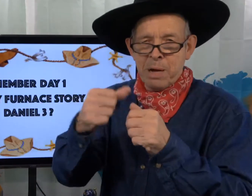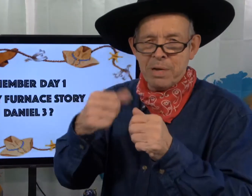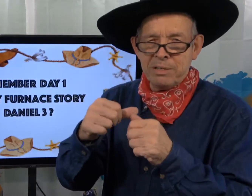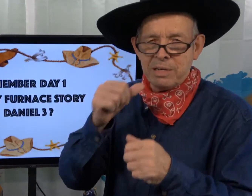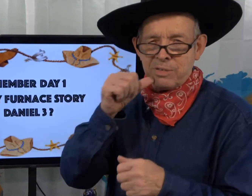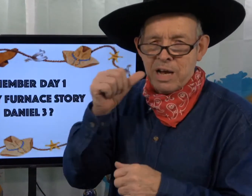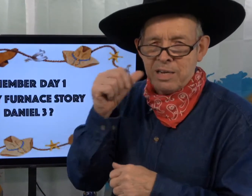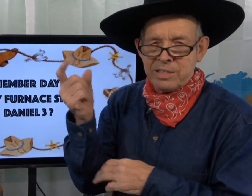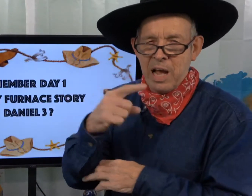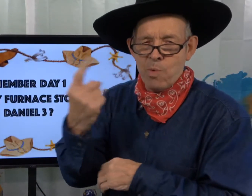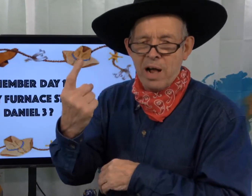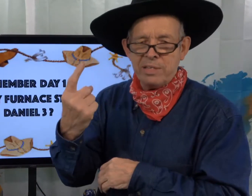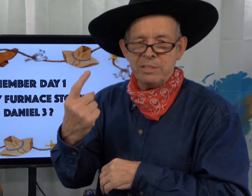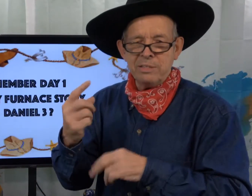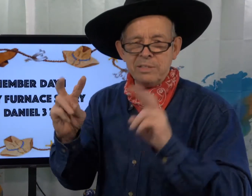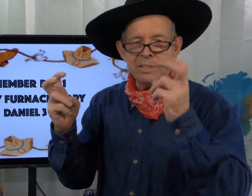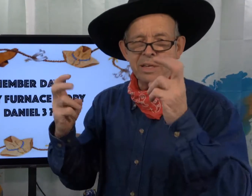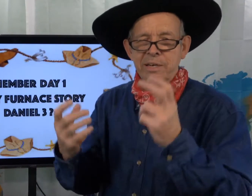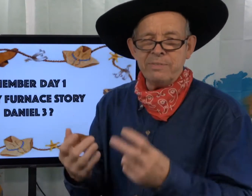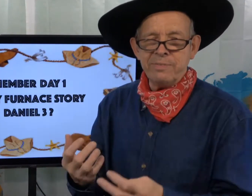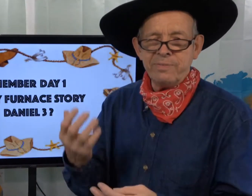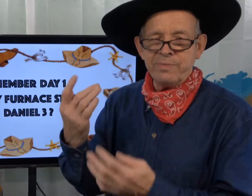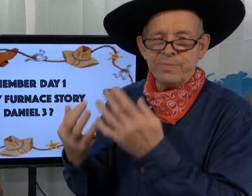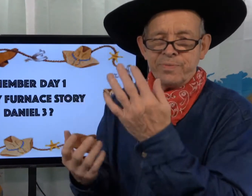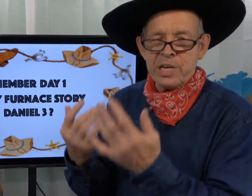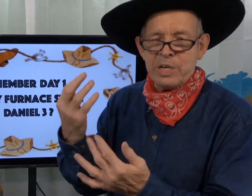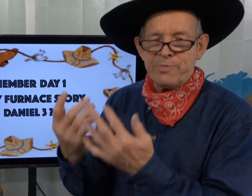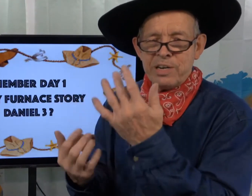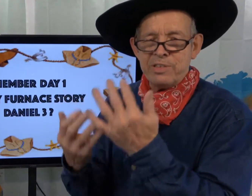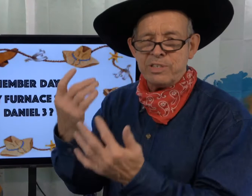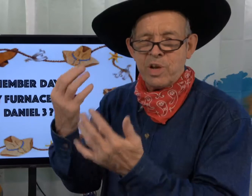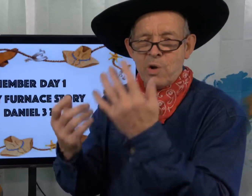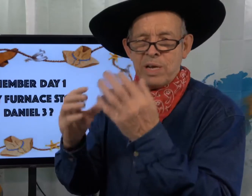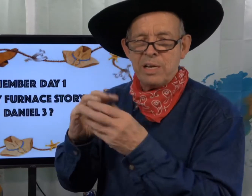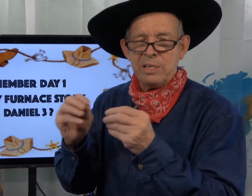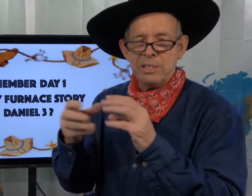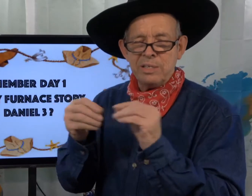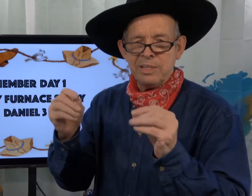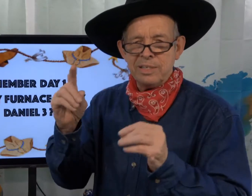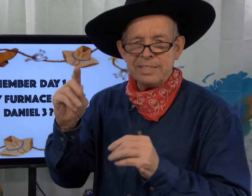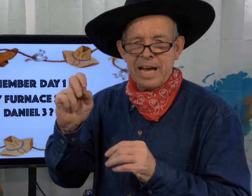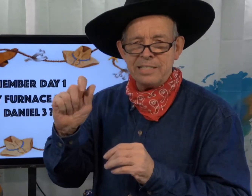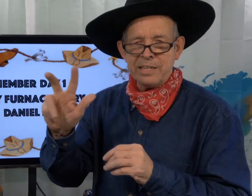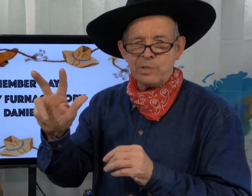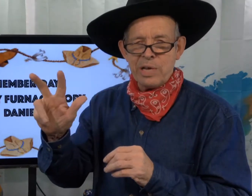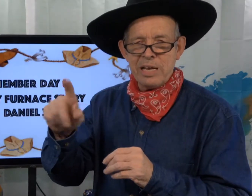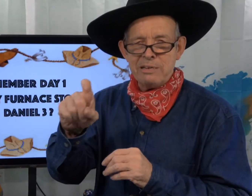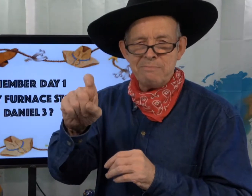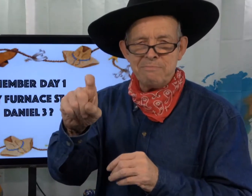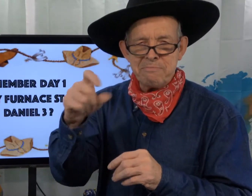Remember yesterday, Jaron? Very, very sorry. Dad had three.